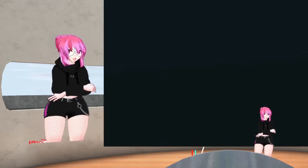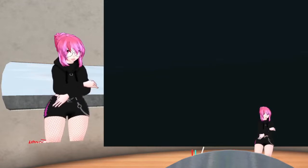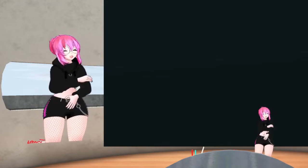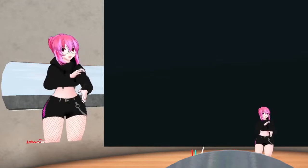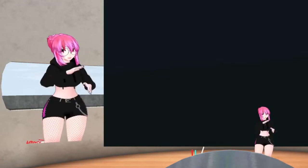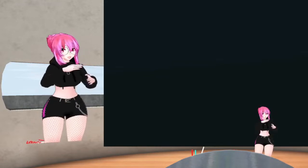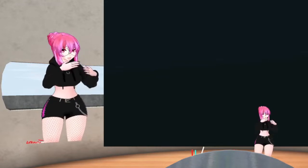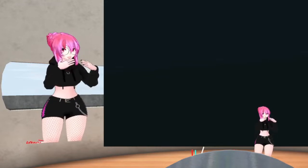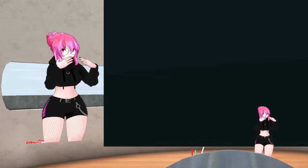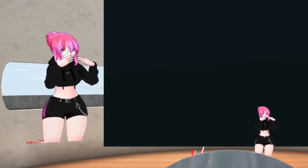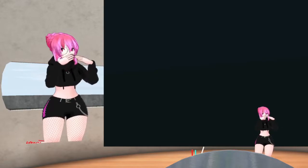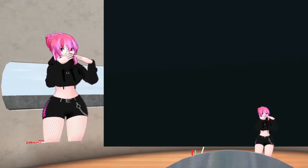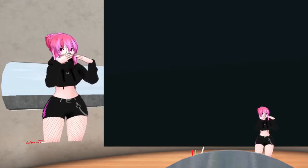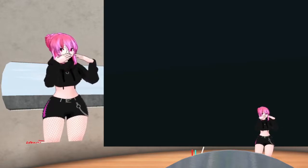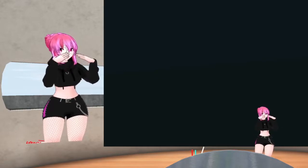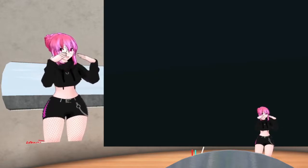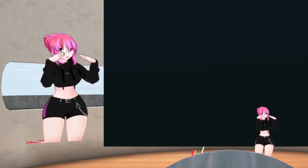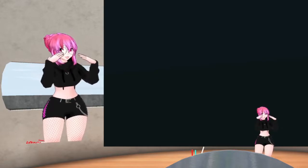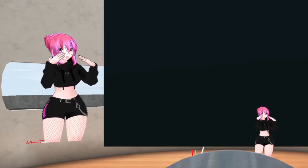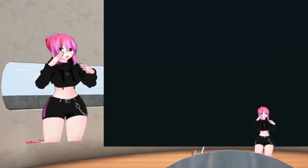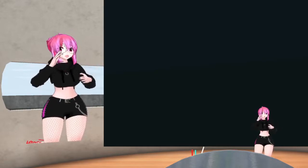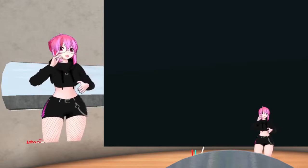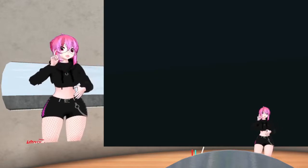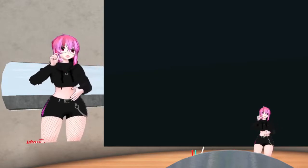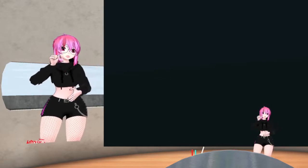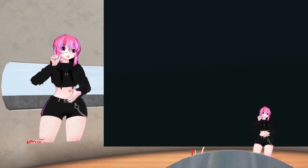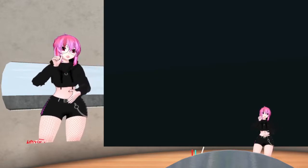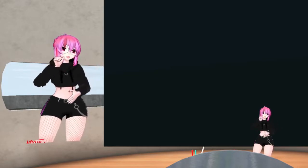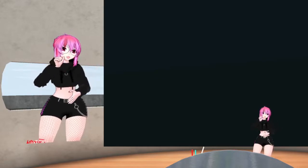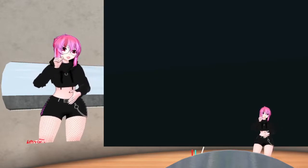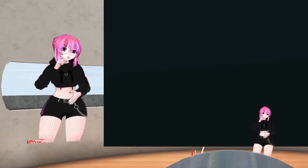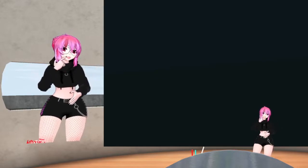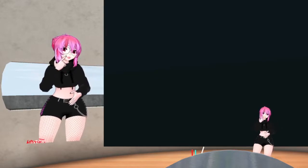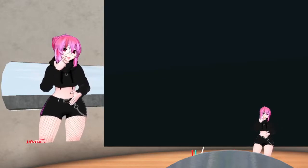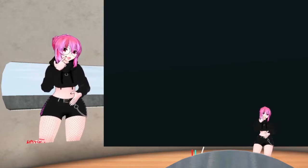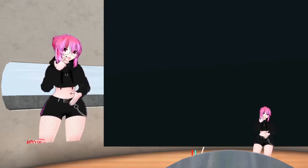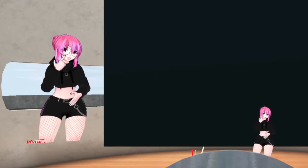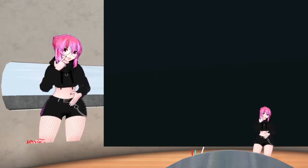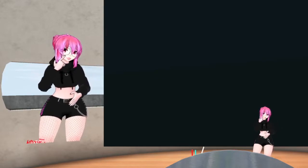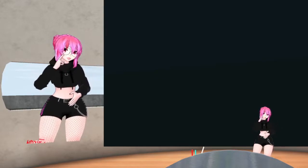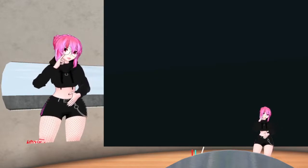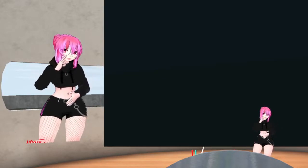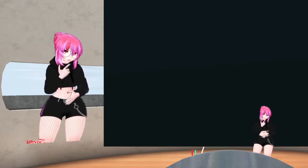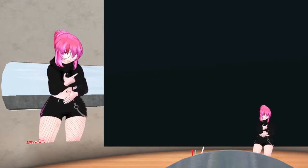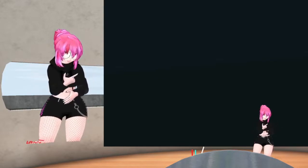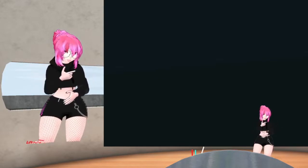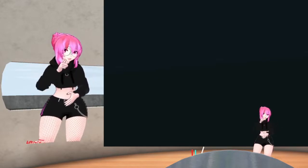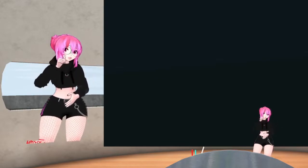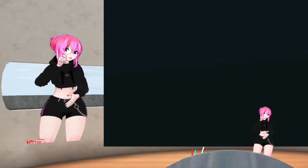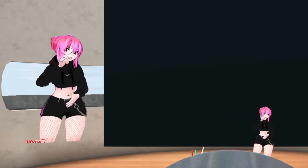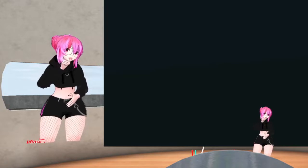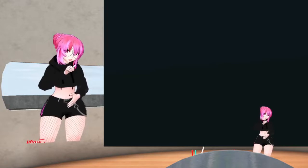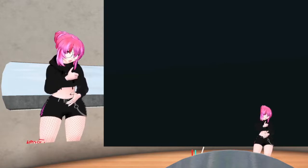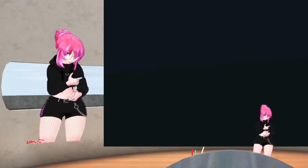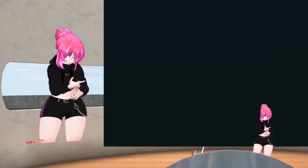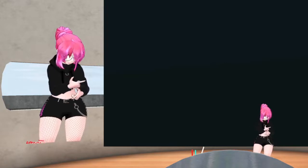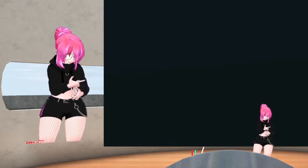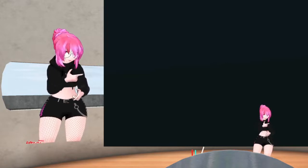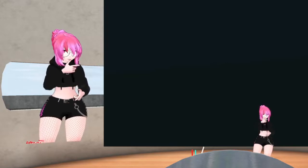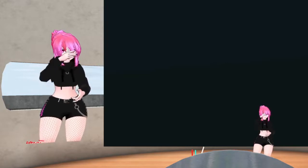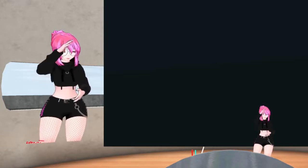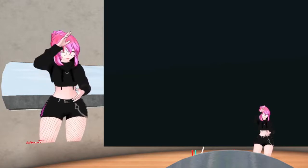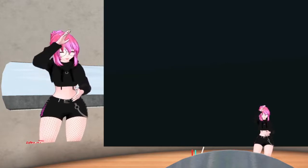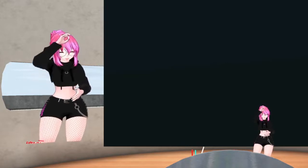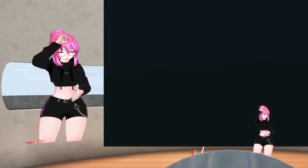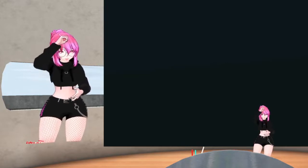Sibling. Oh, sibling. Yeah. So just like I said, it's going to be on that middle line. So sister is going to be more on the cheek. Sister, or you can say girl,